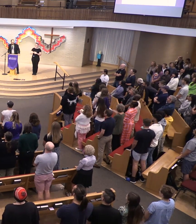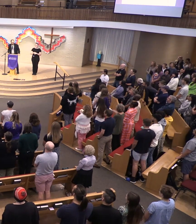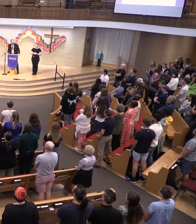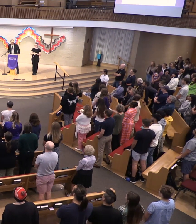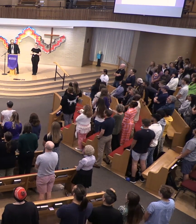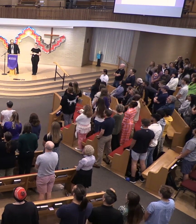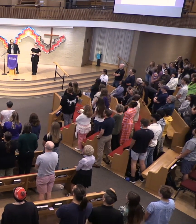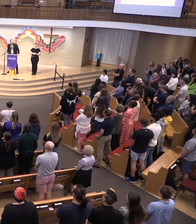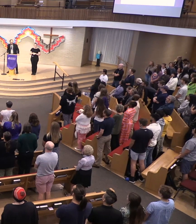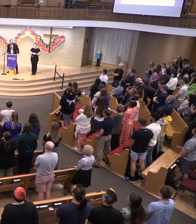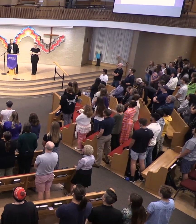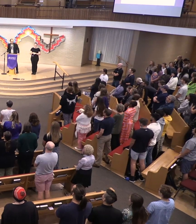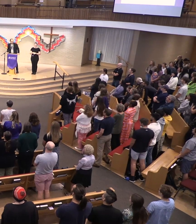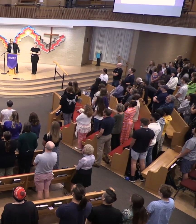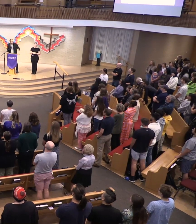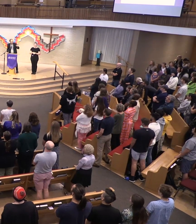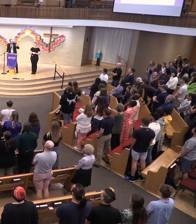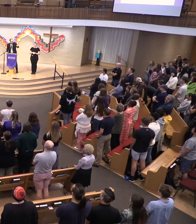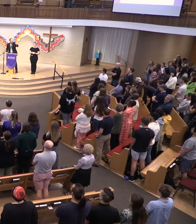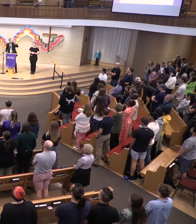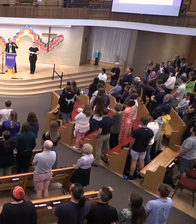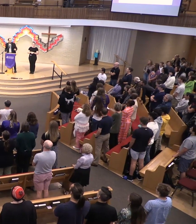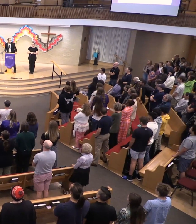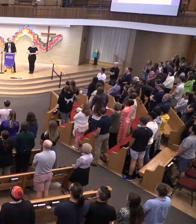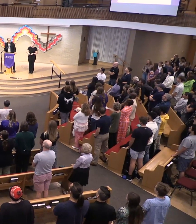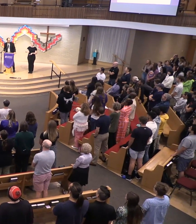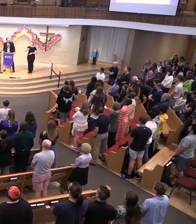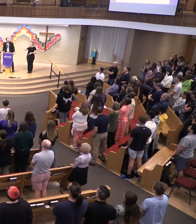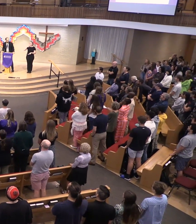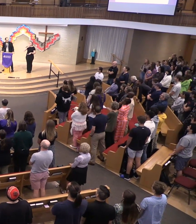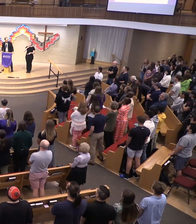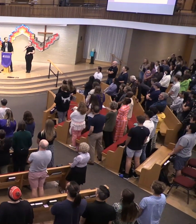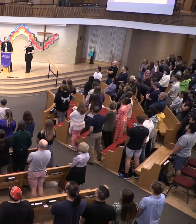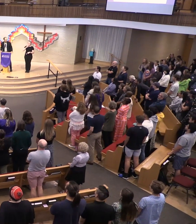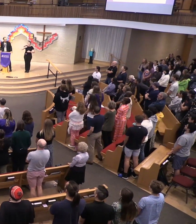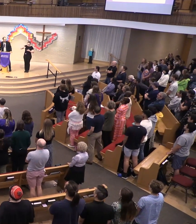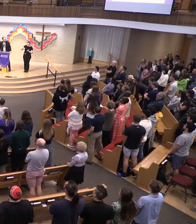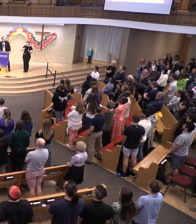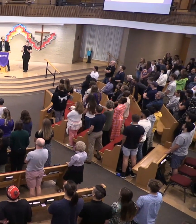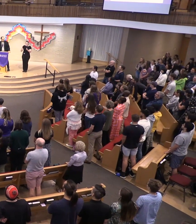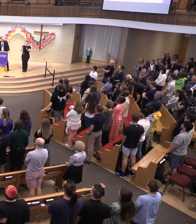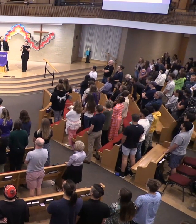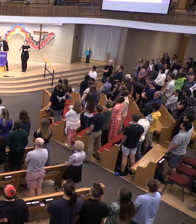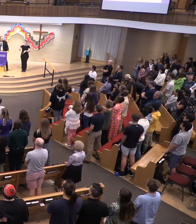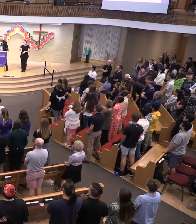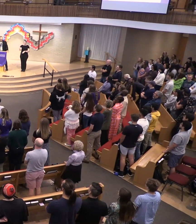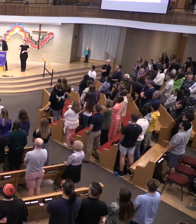city. Where the Elkhart River flows.